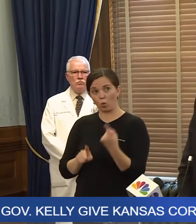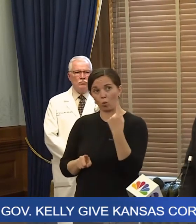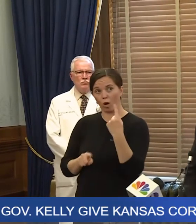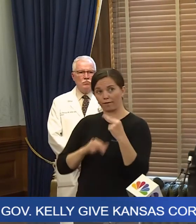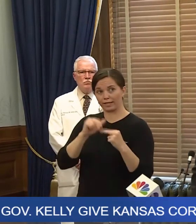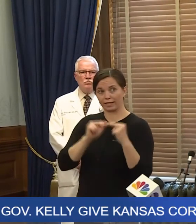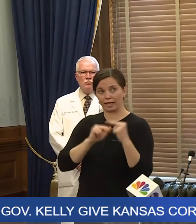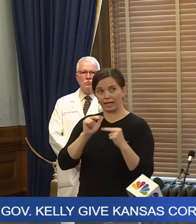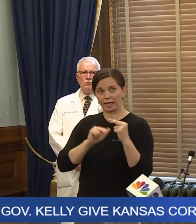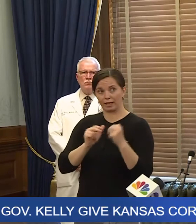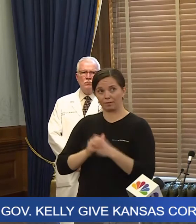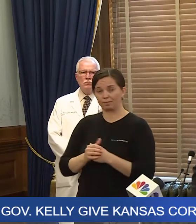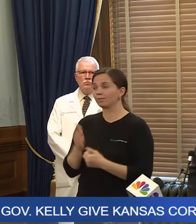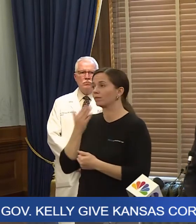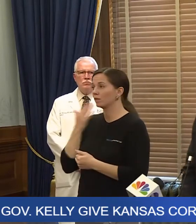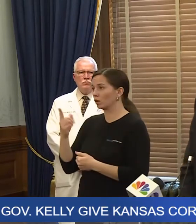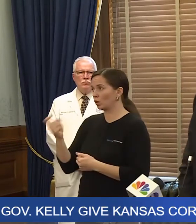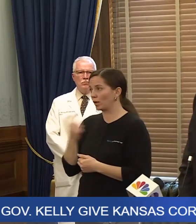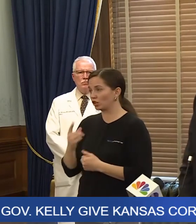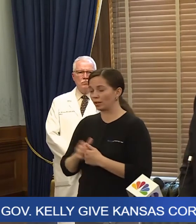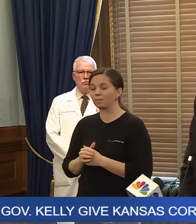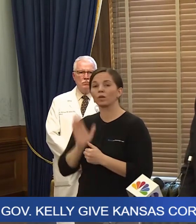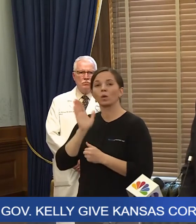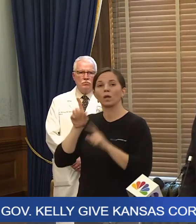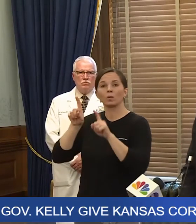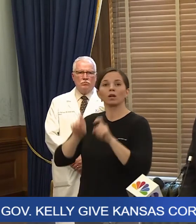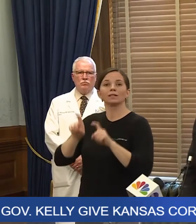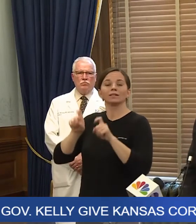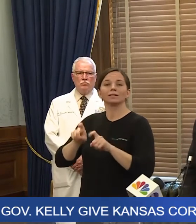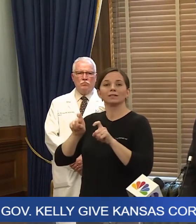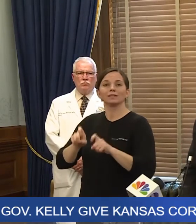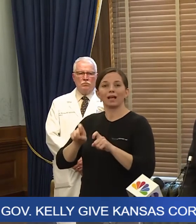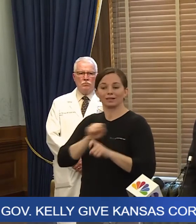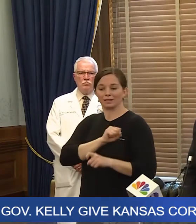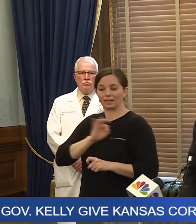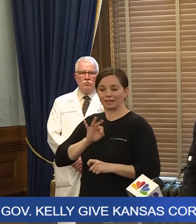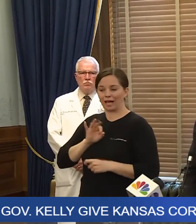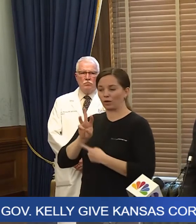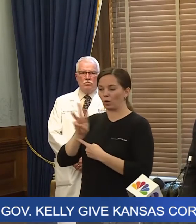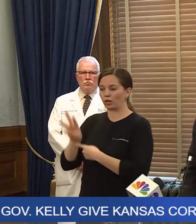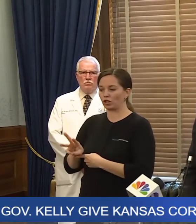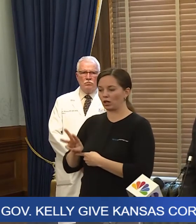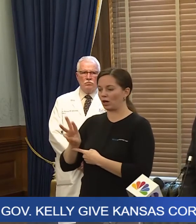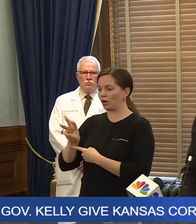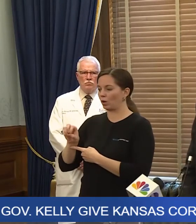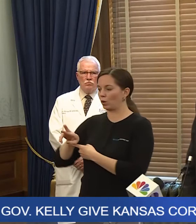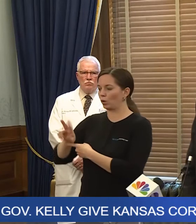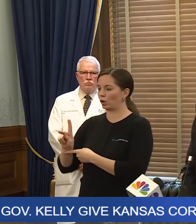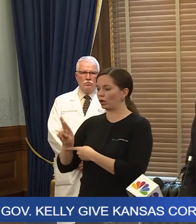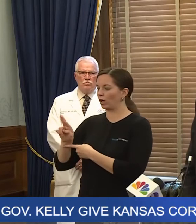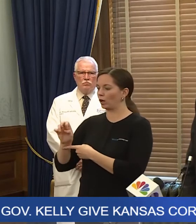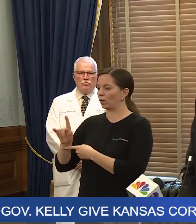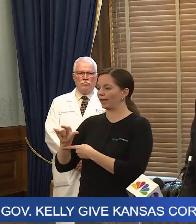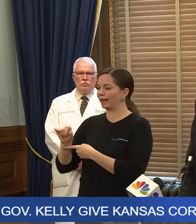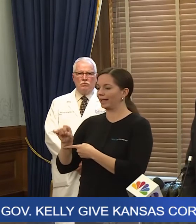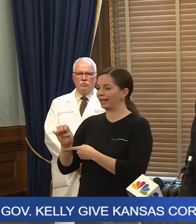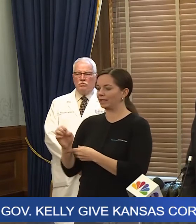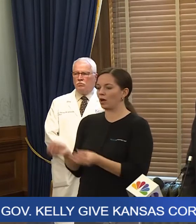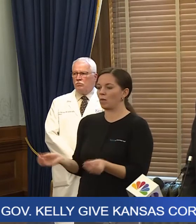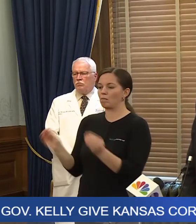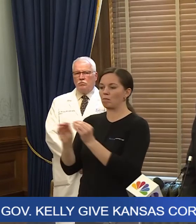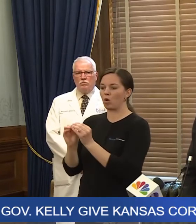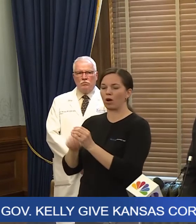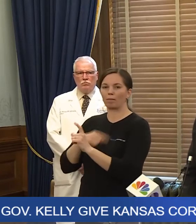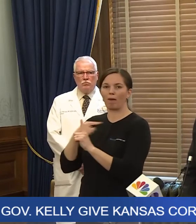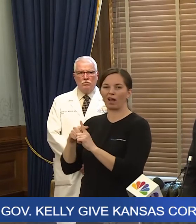facility? Good question. We're going to test the staff at Wichita Work Release, where we've seen some more positive cases